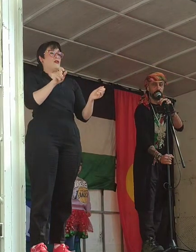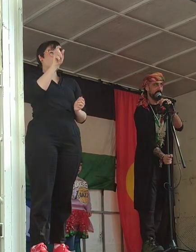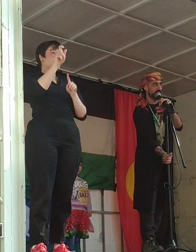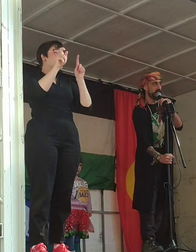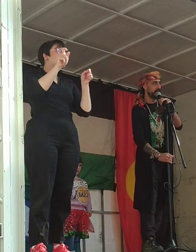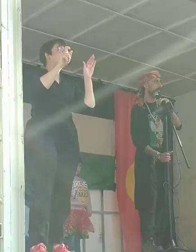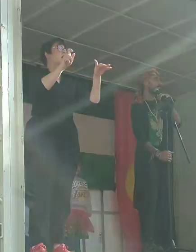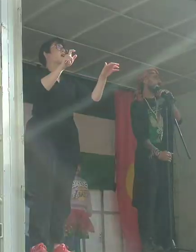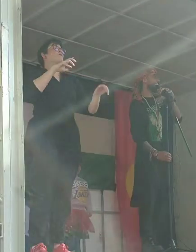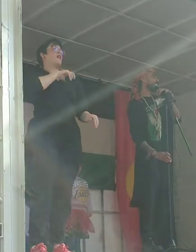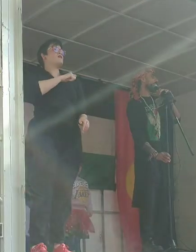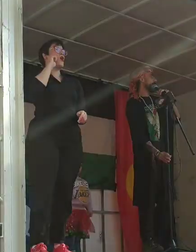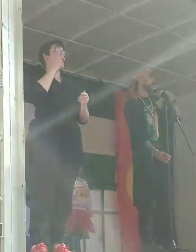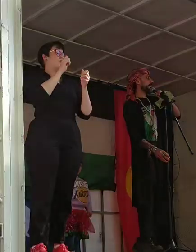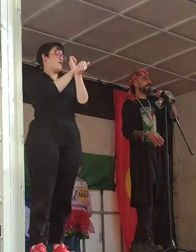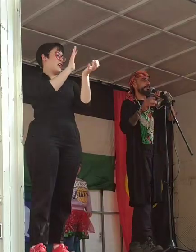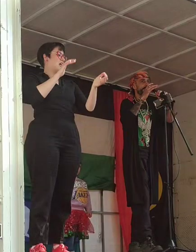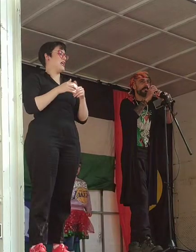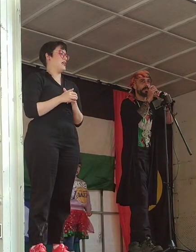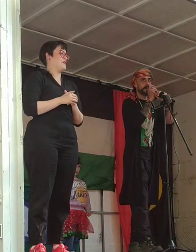From the river to the sea!